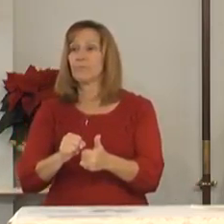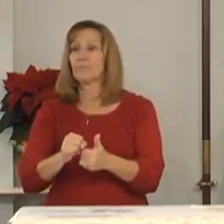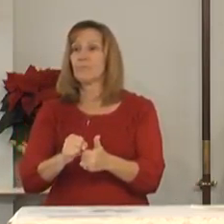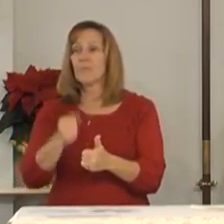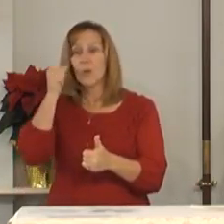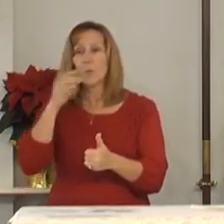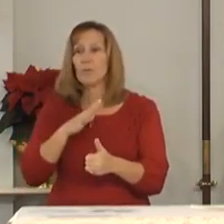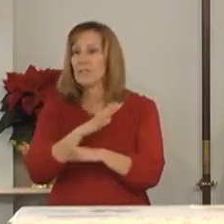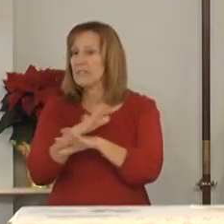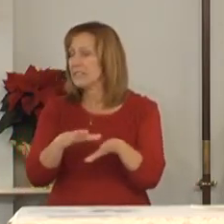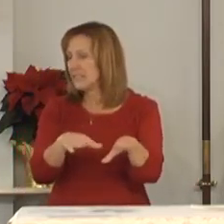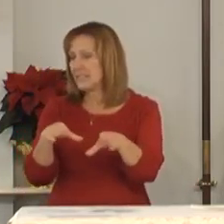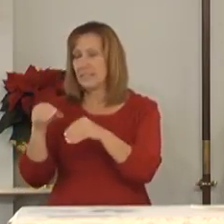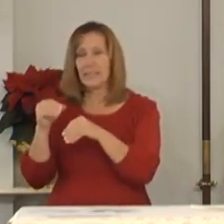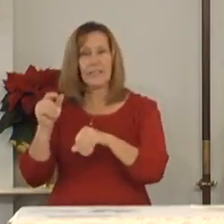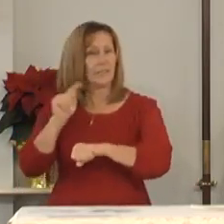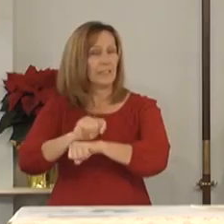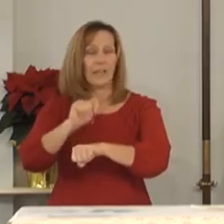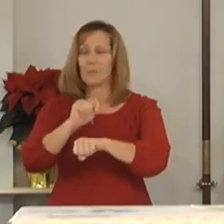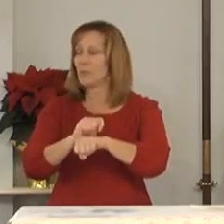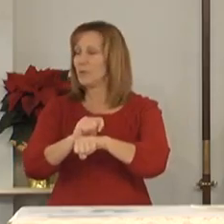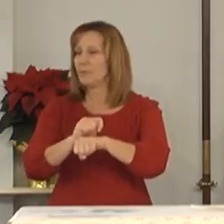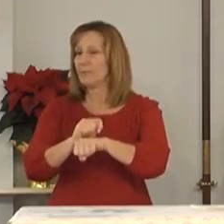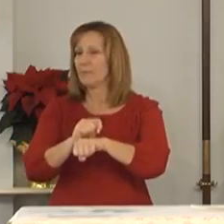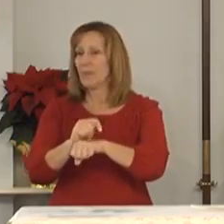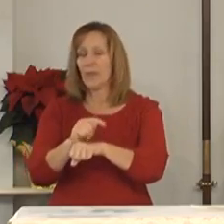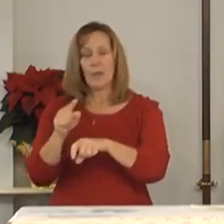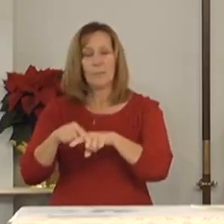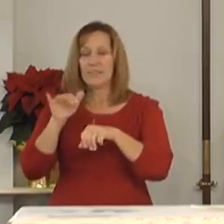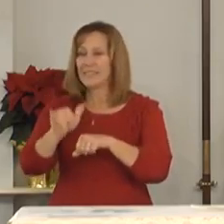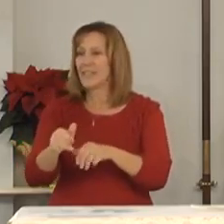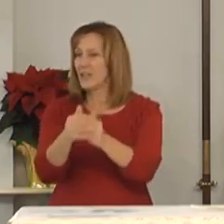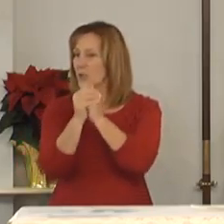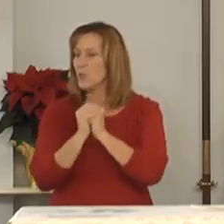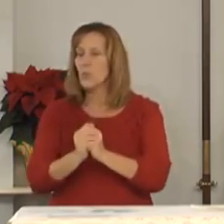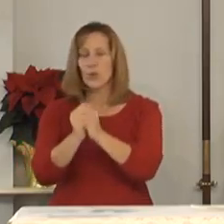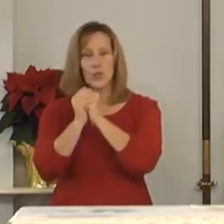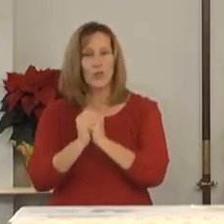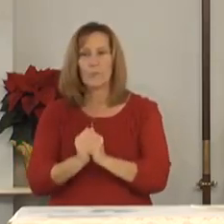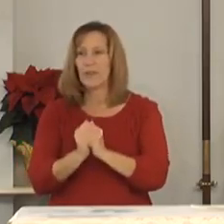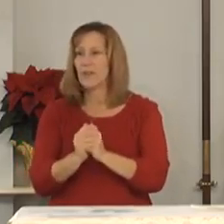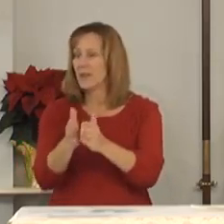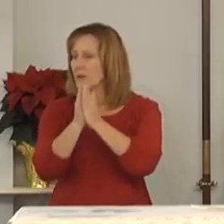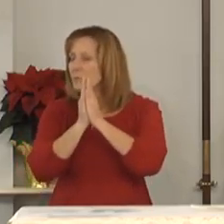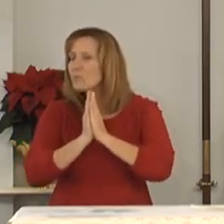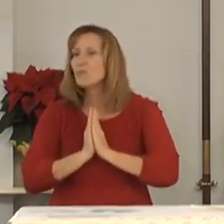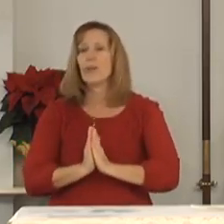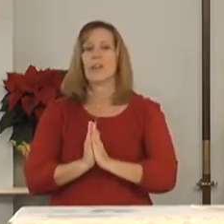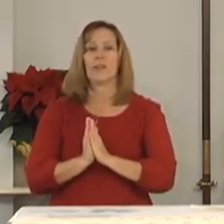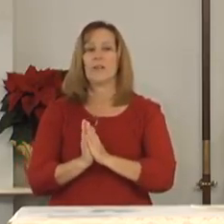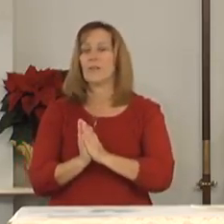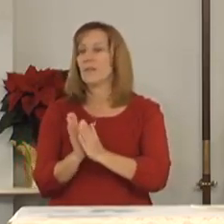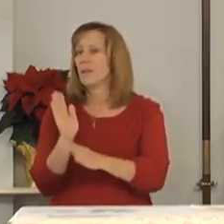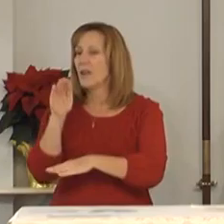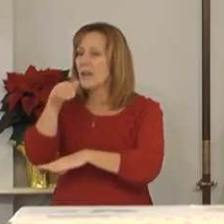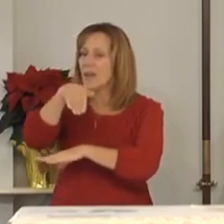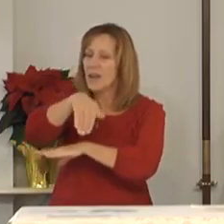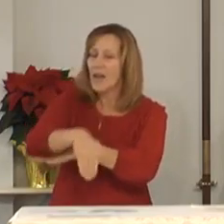She did not depart from the temple, worshiping with fasting and prayer night and